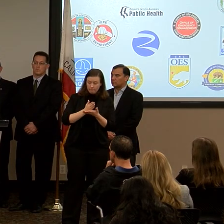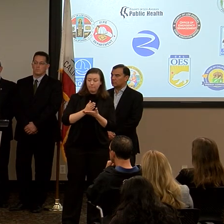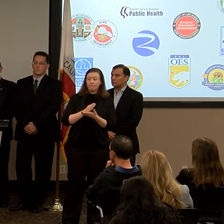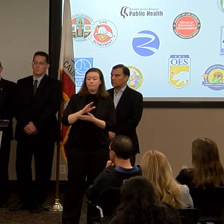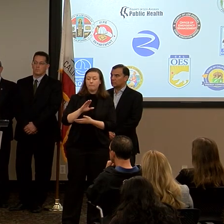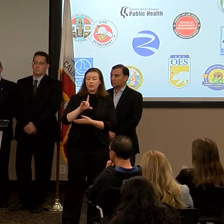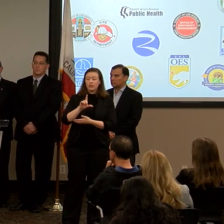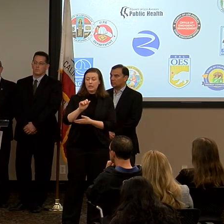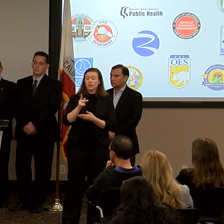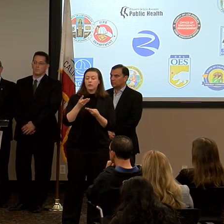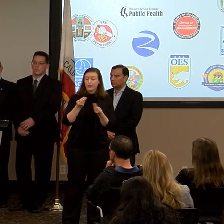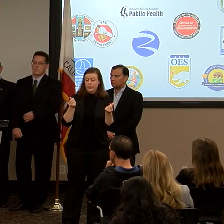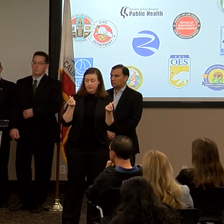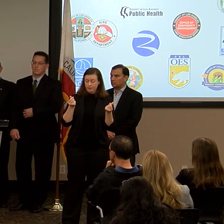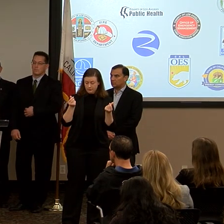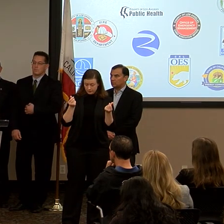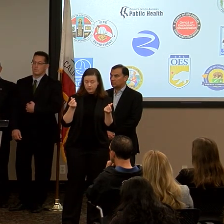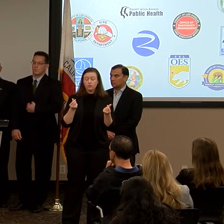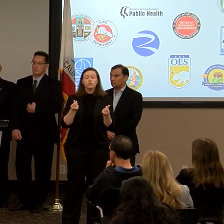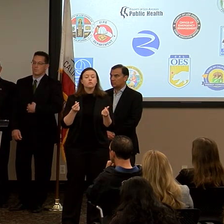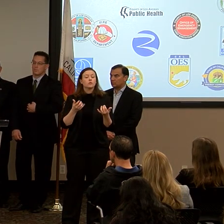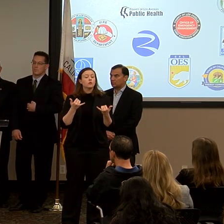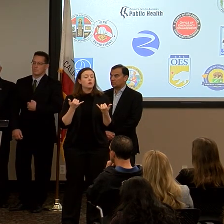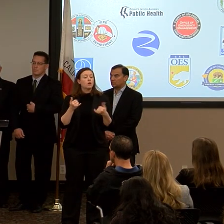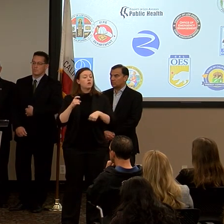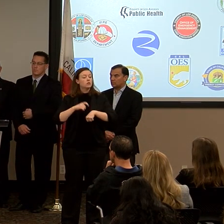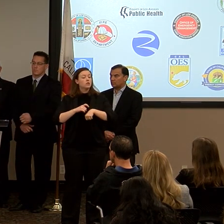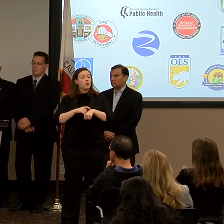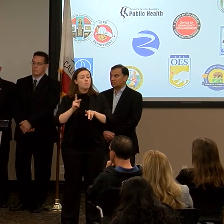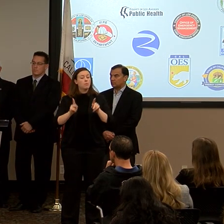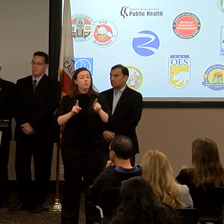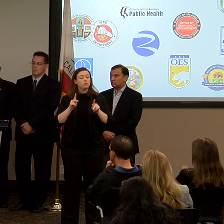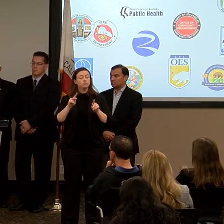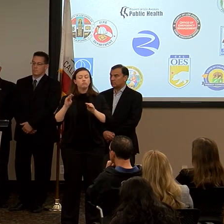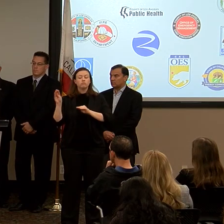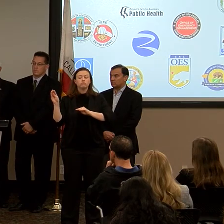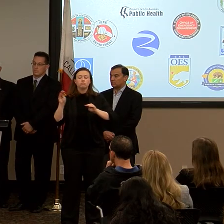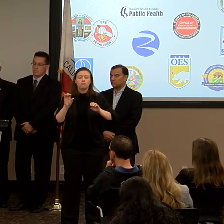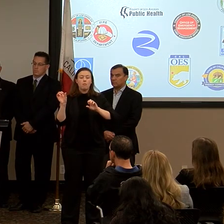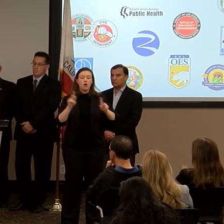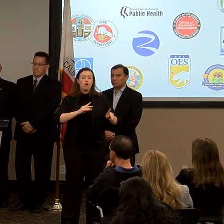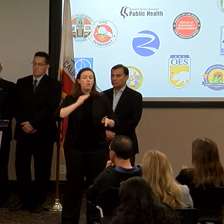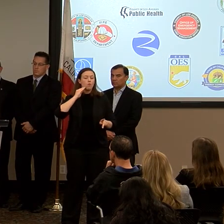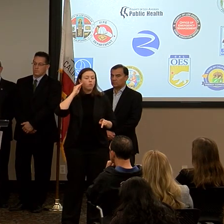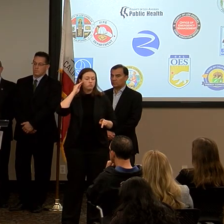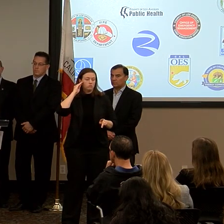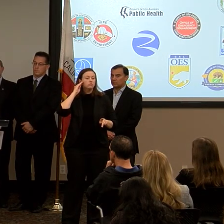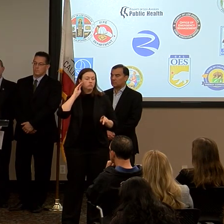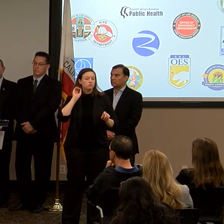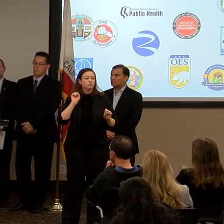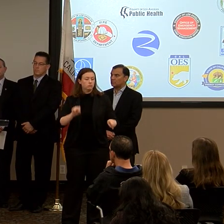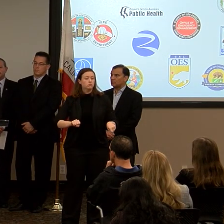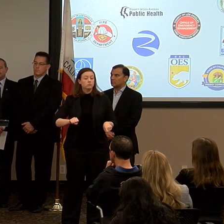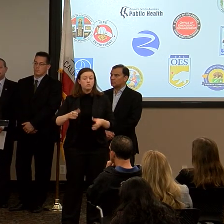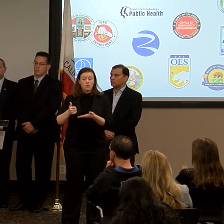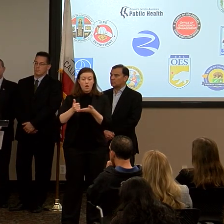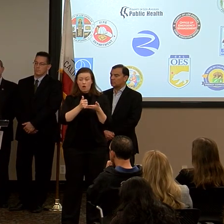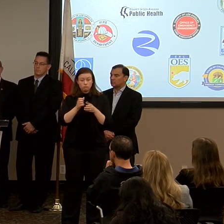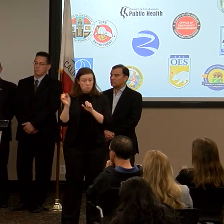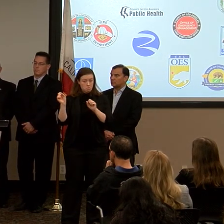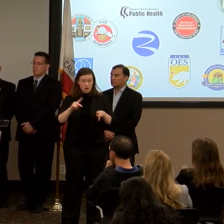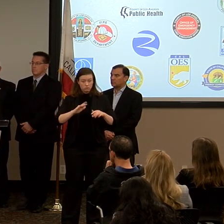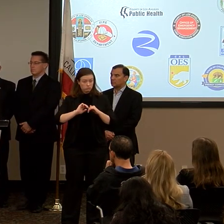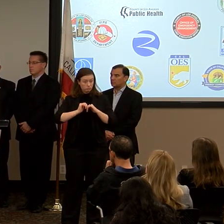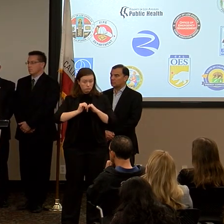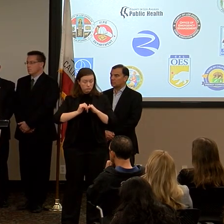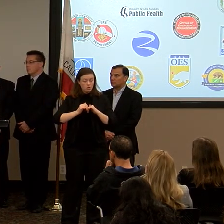sealed, it's time for residents to be able to return home. To help with this process, we extended